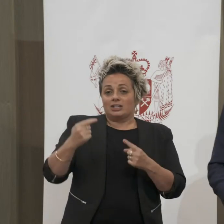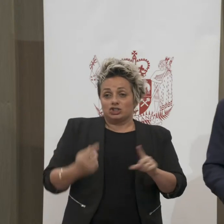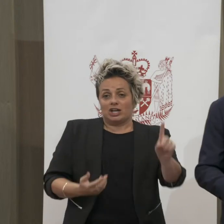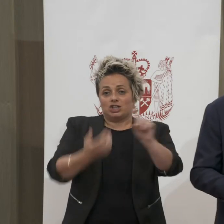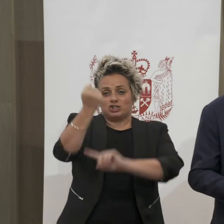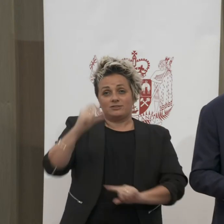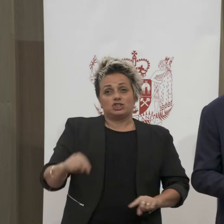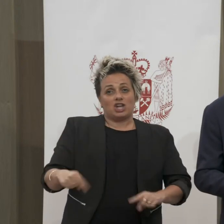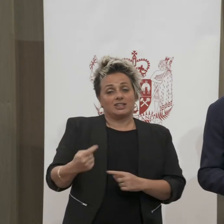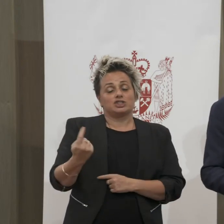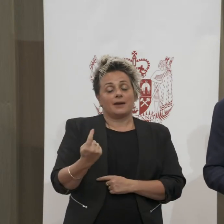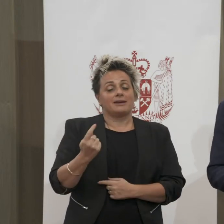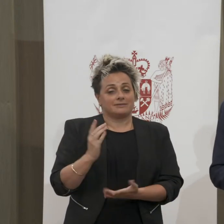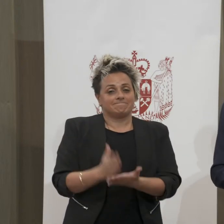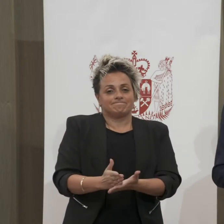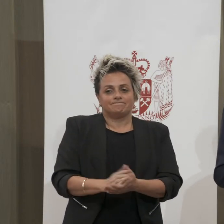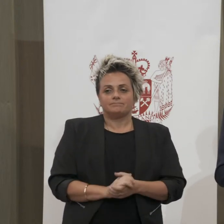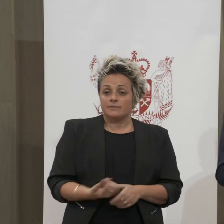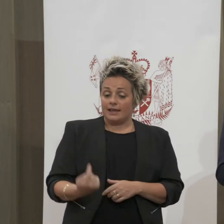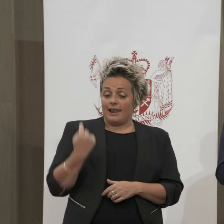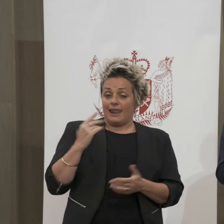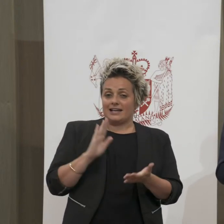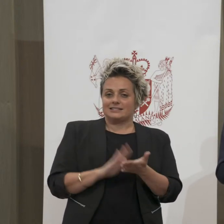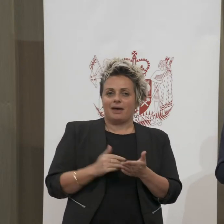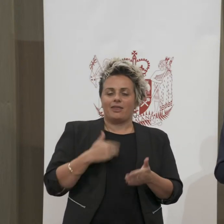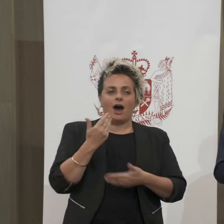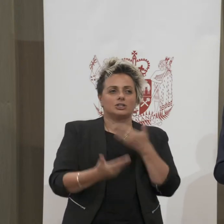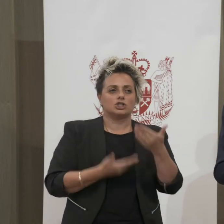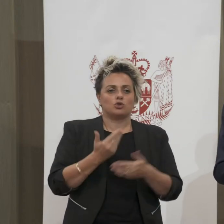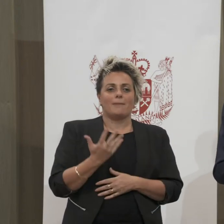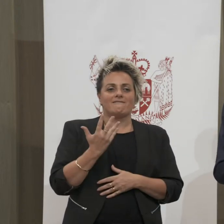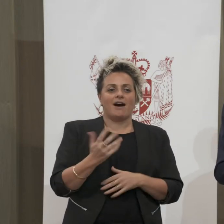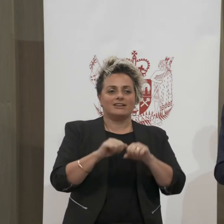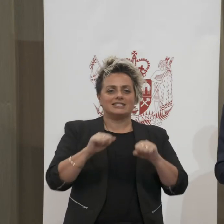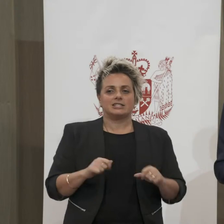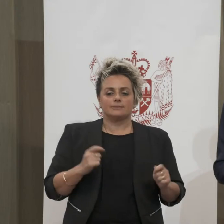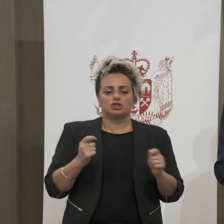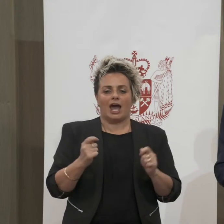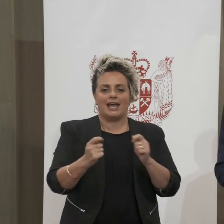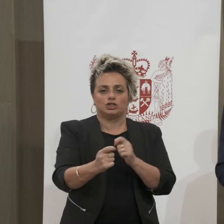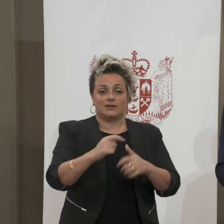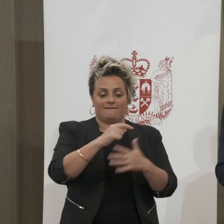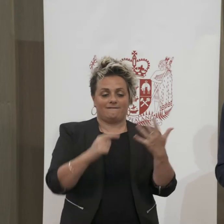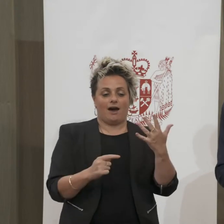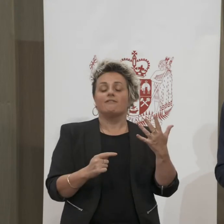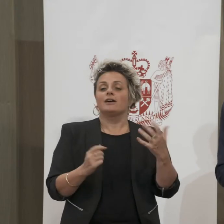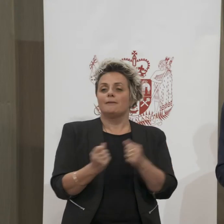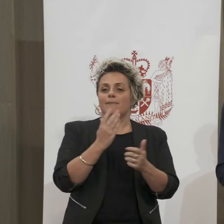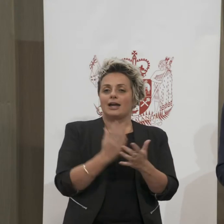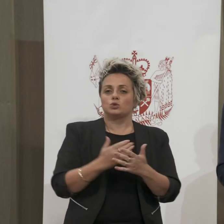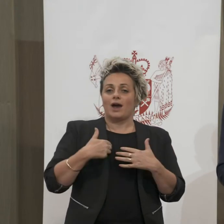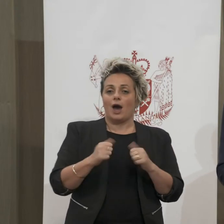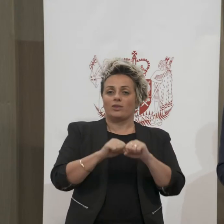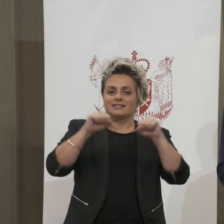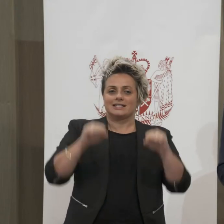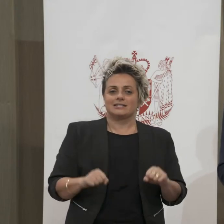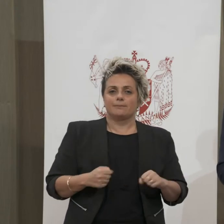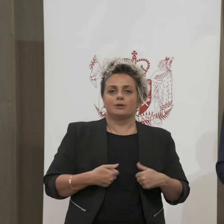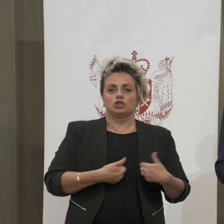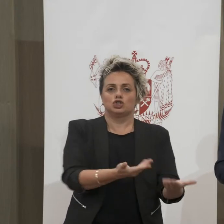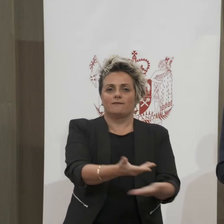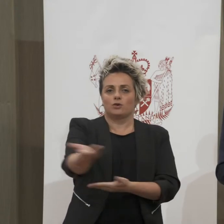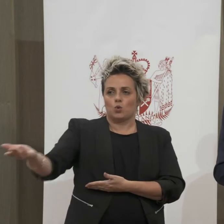this. Last month, I described 5 system shifts to ensure we have a health system that serves